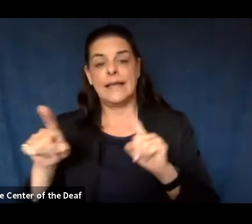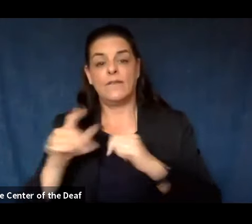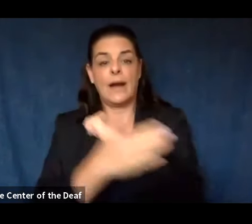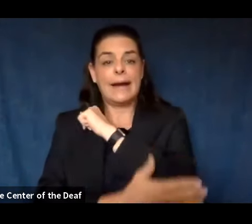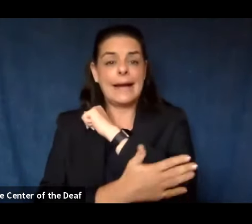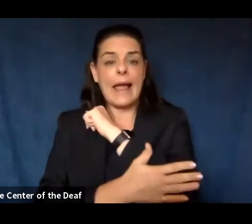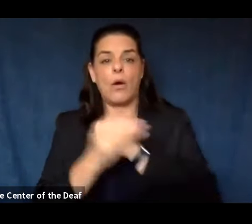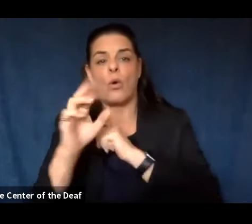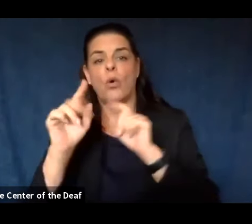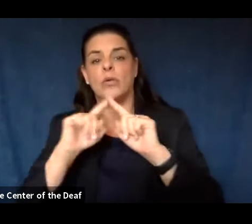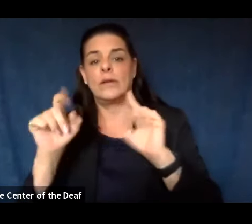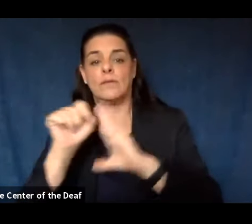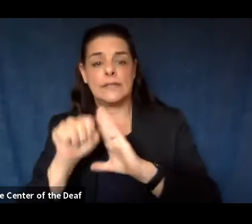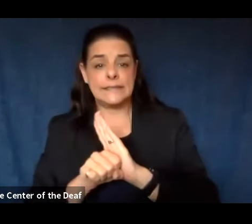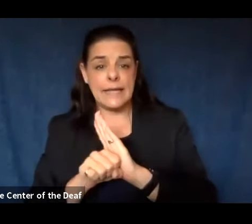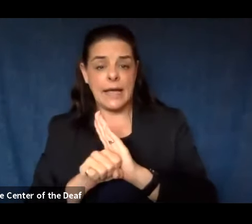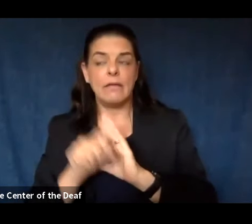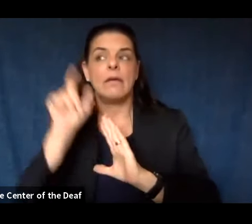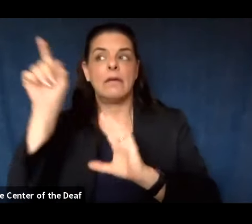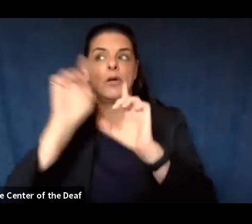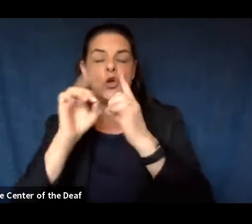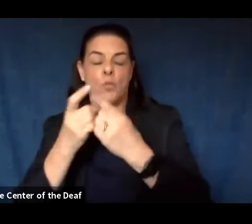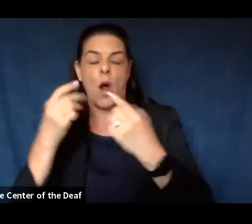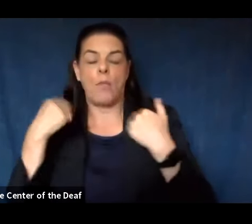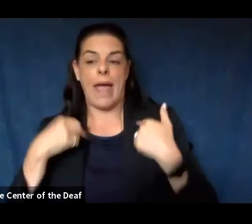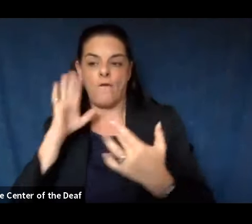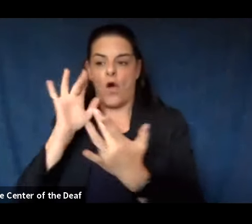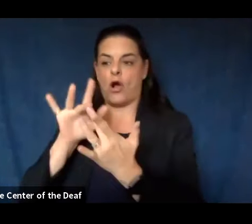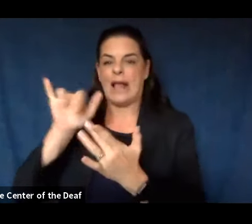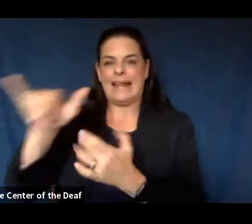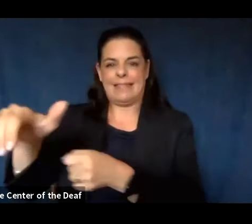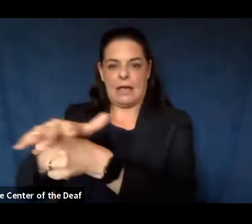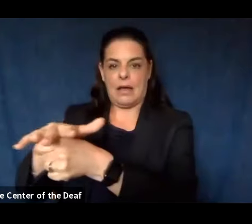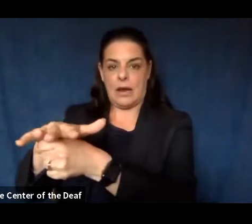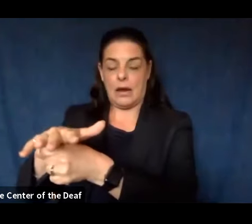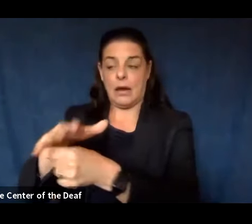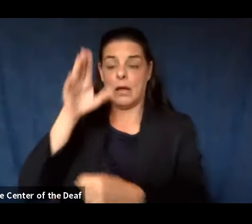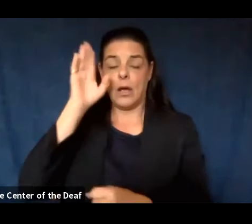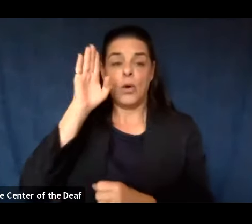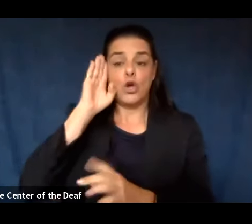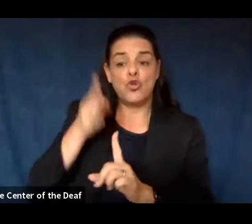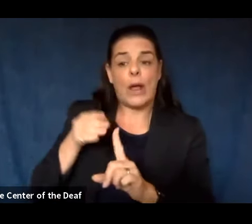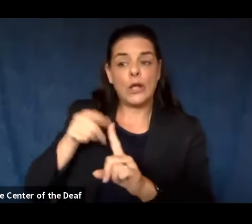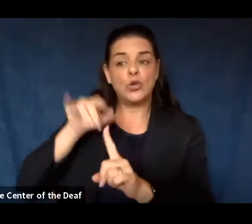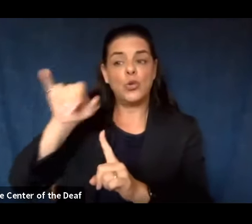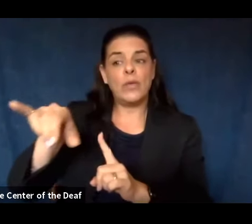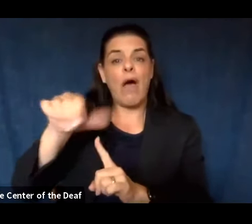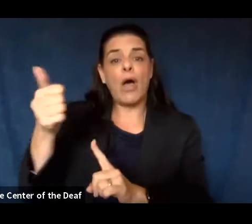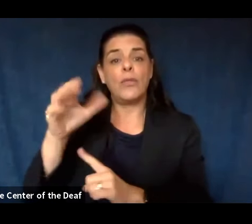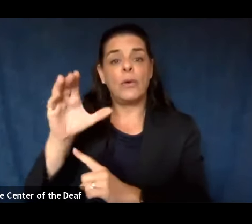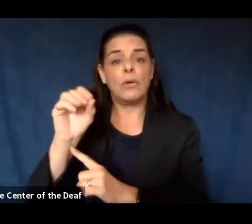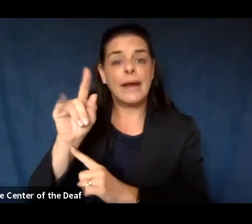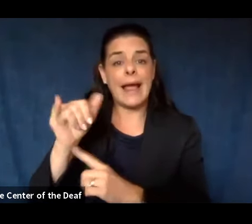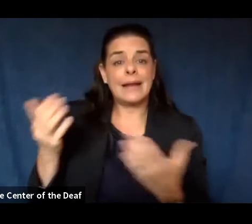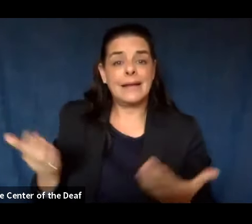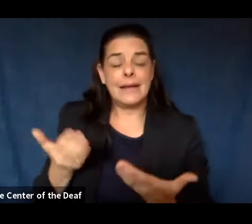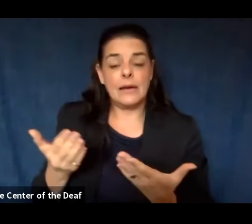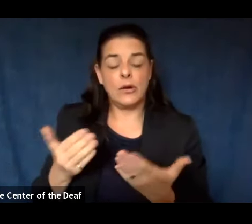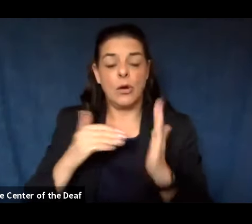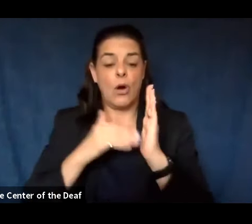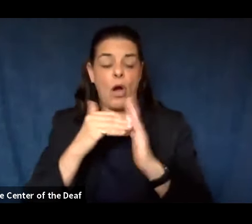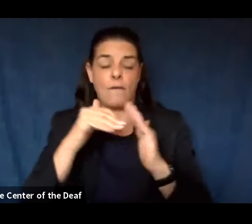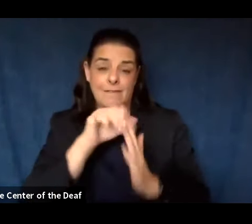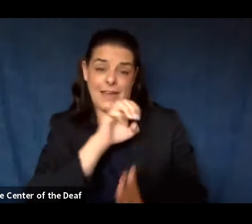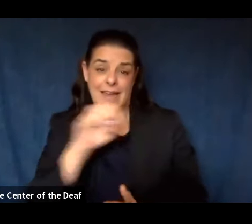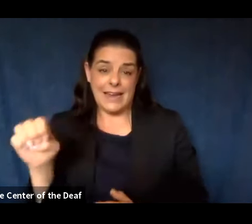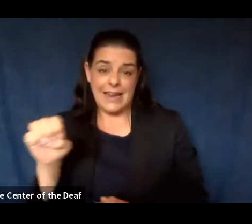state. And then the Department of Health will contact that jurisdiction. So it'll either go directly to the other county here. Oftentimes when it's an East Region